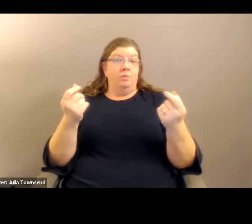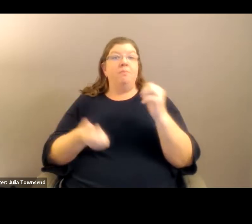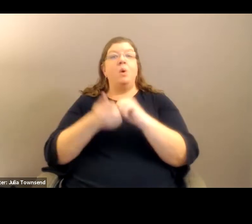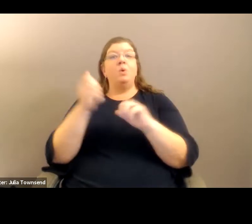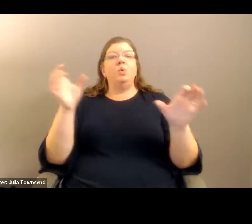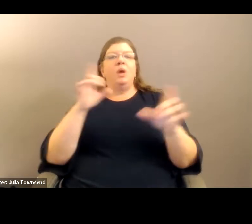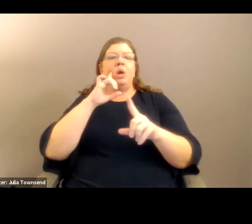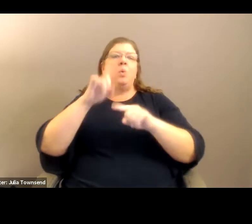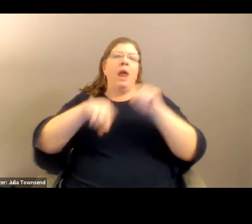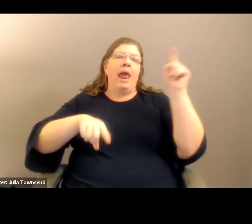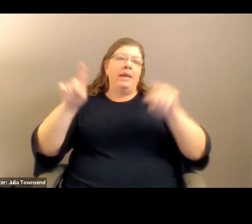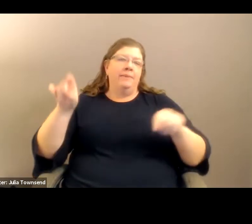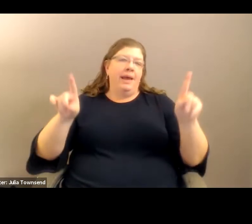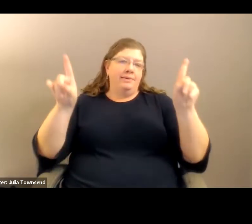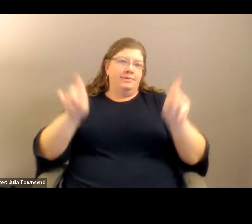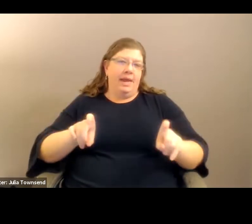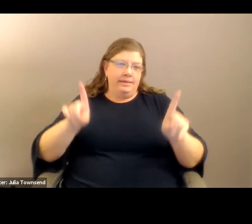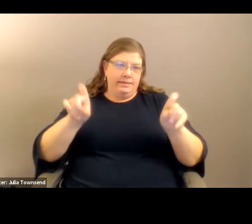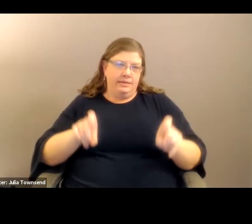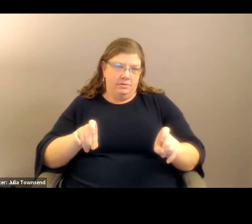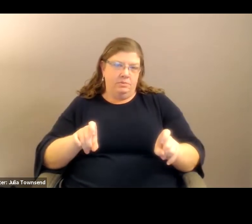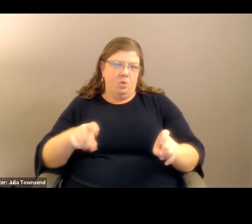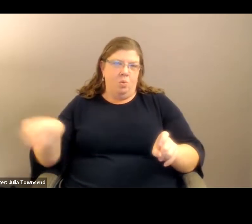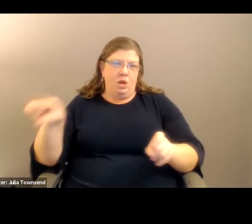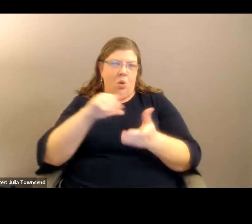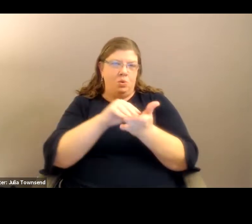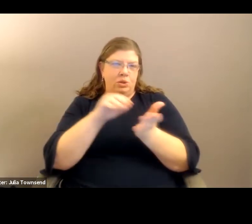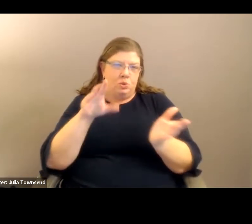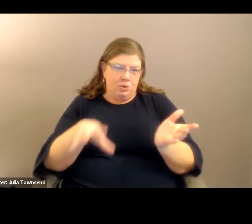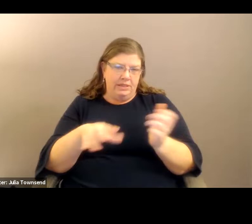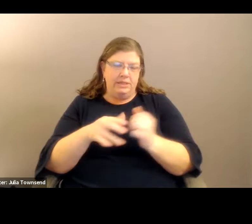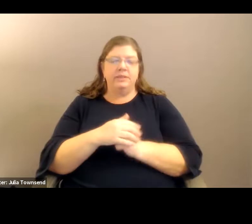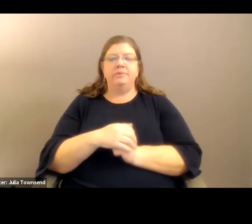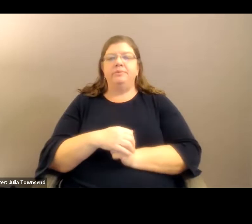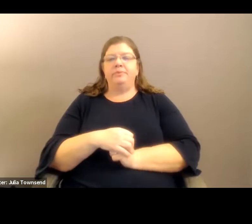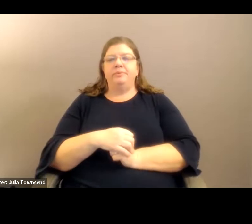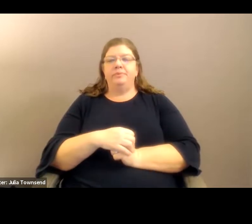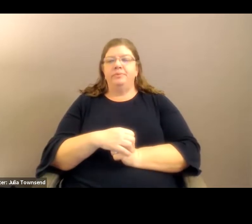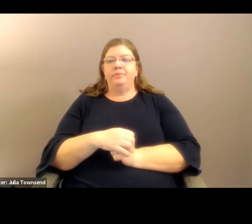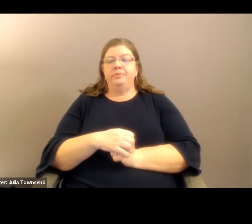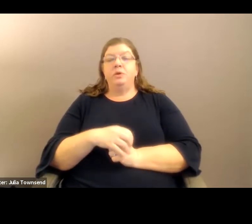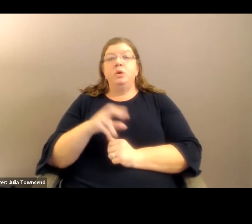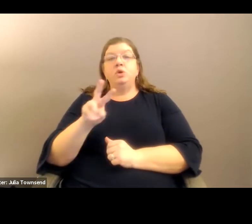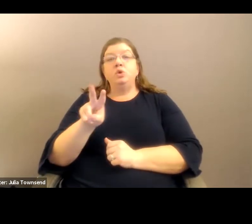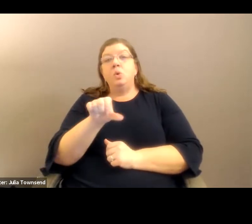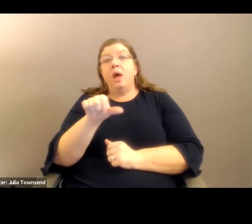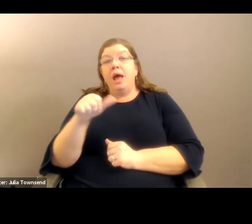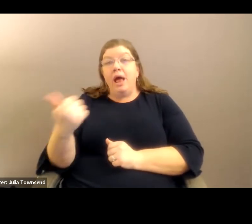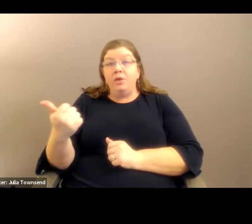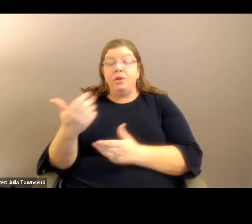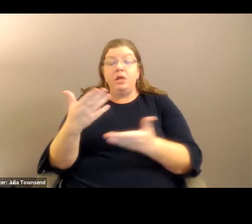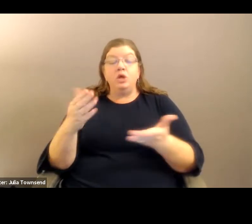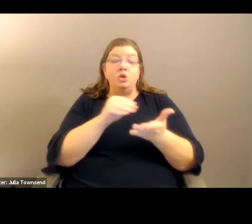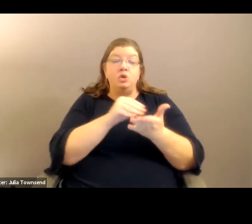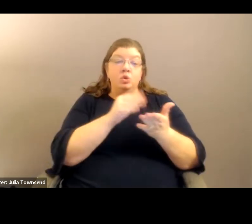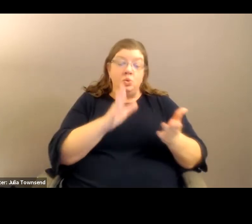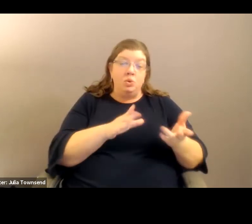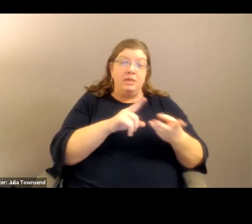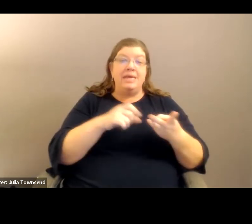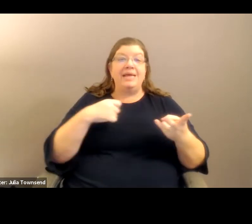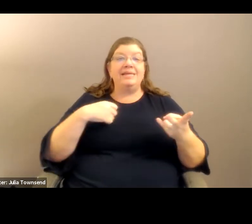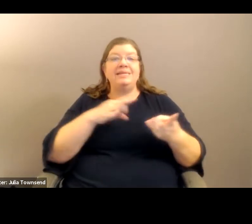doing randomized testing with the students. And 2 other areas would just be students and staff